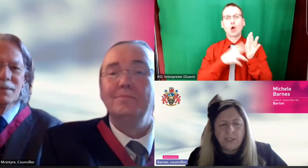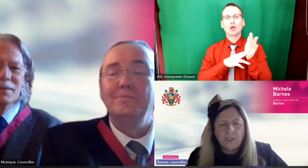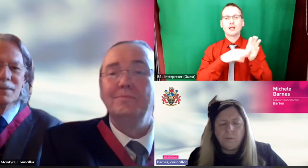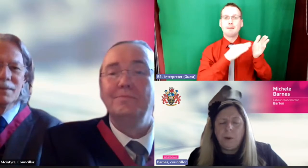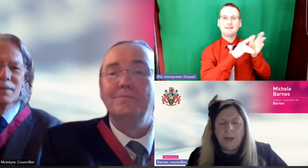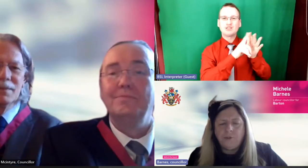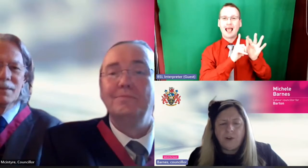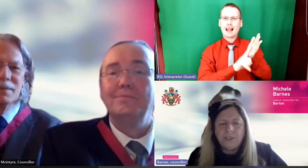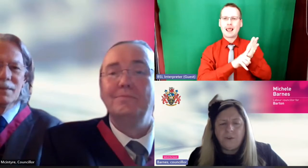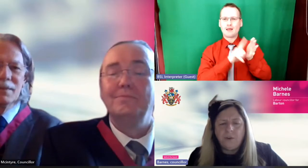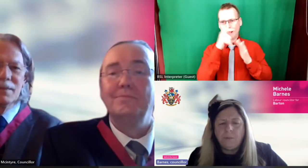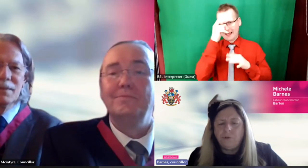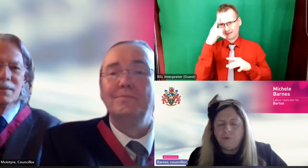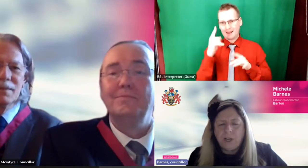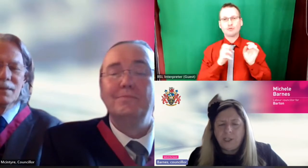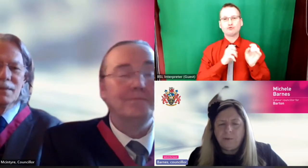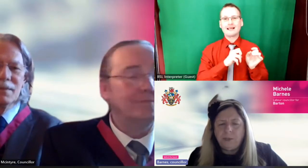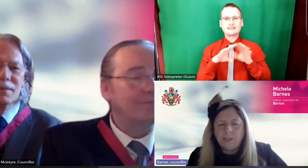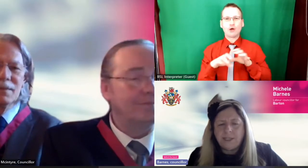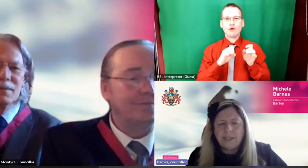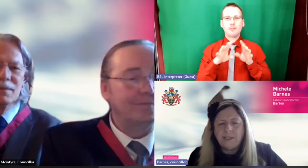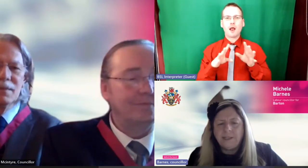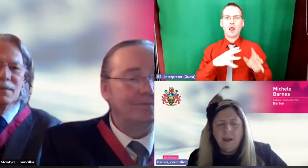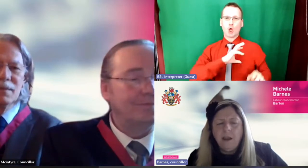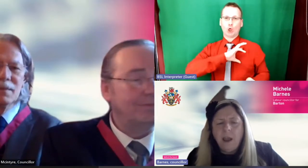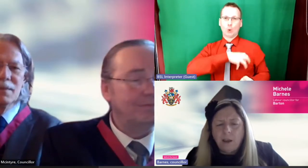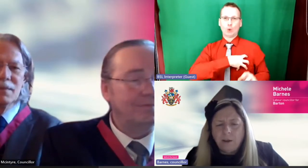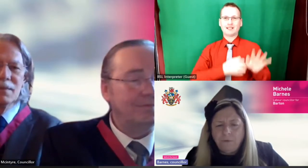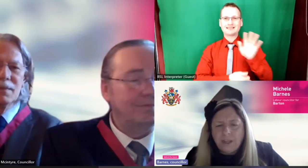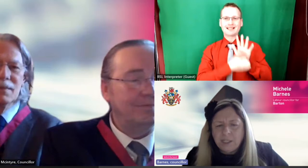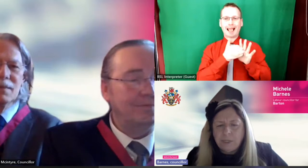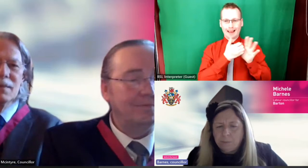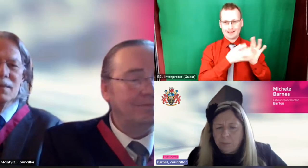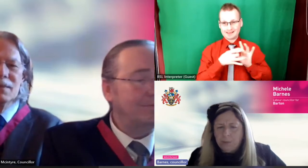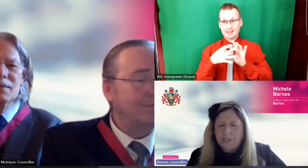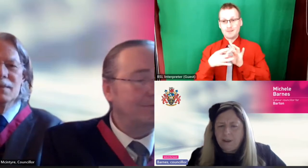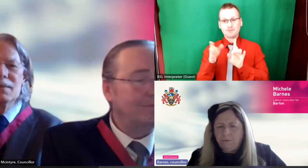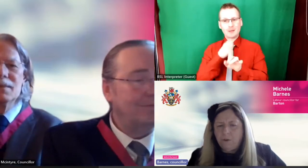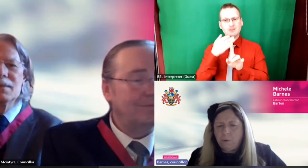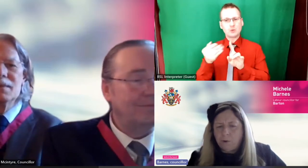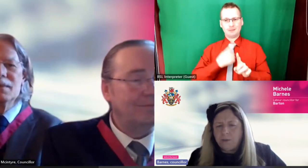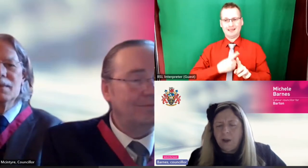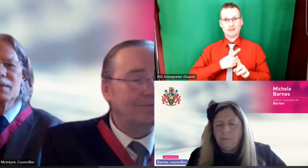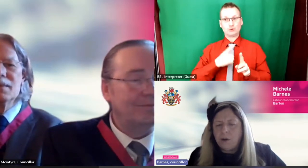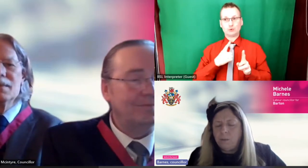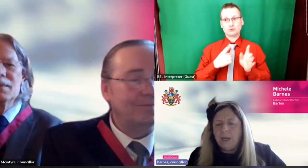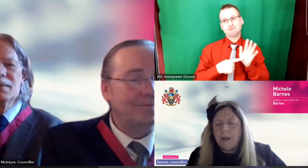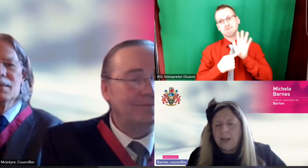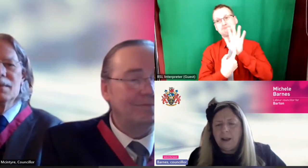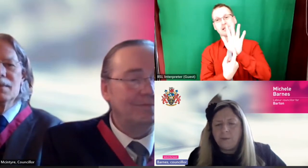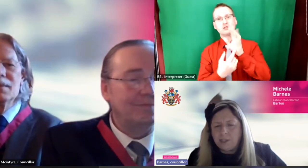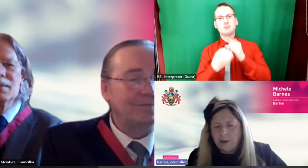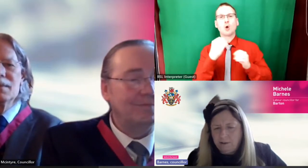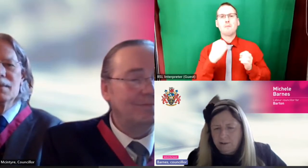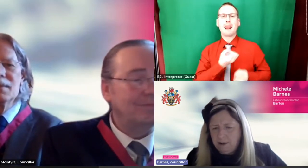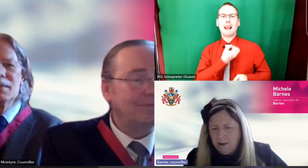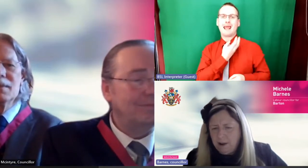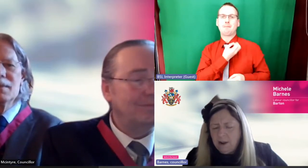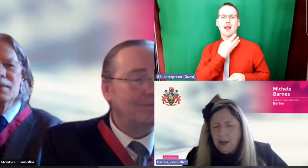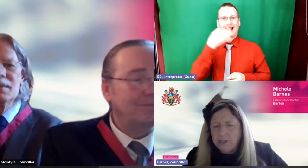quickly picked up on my transferable trade union skills and convinced me to put myself forward and become a Labour